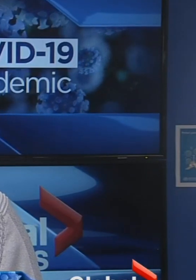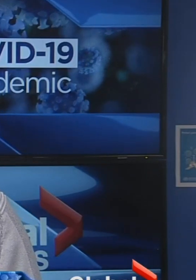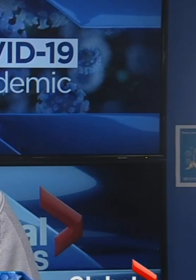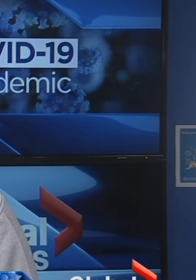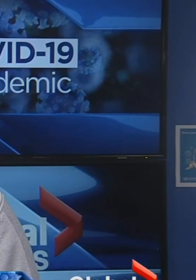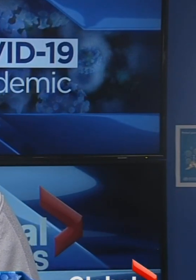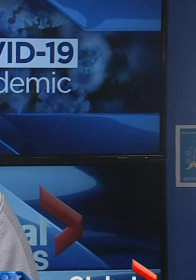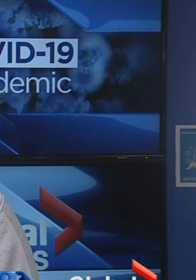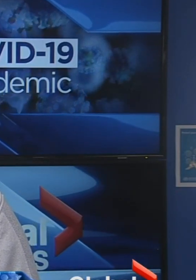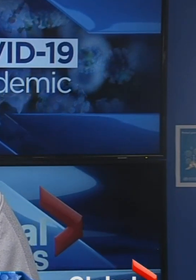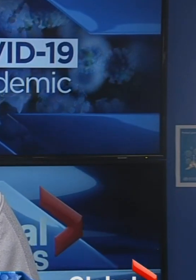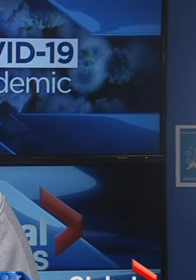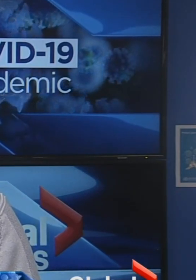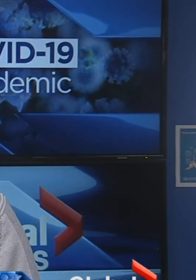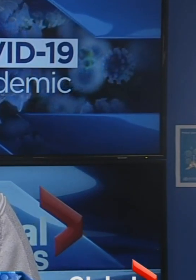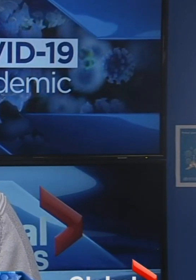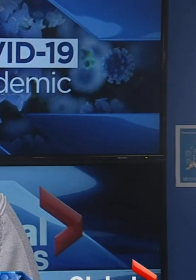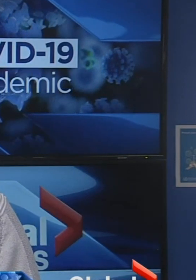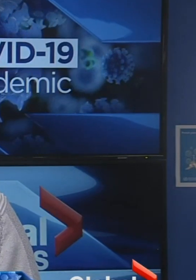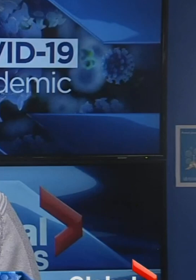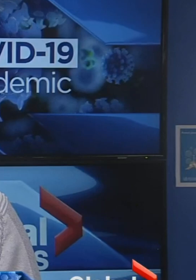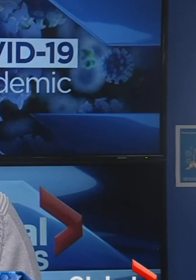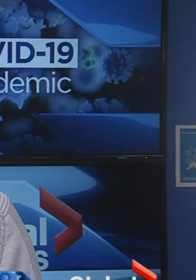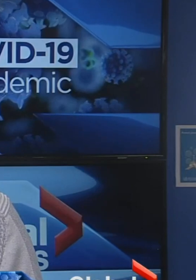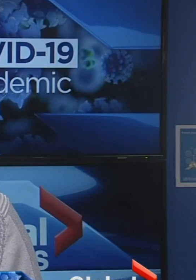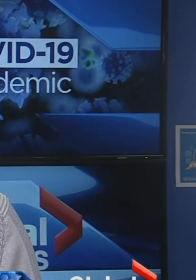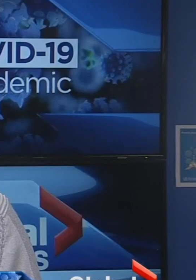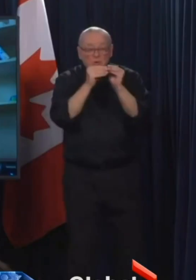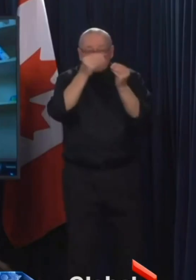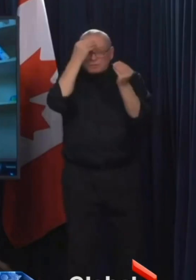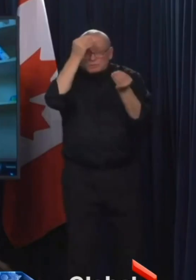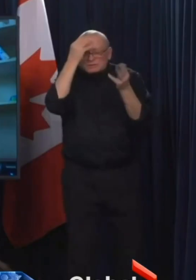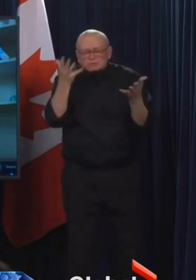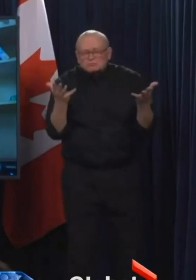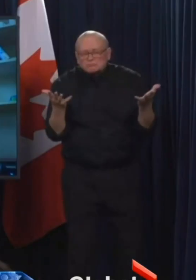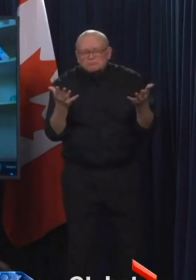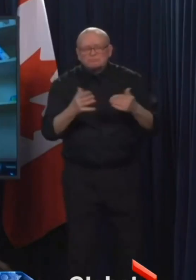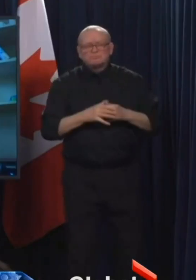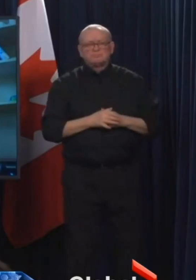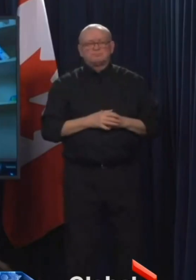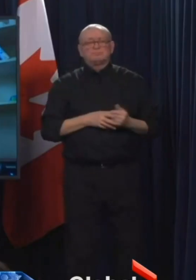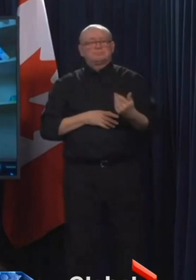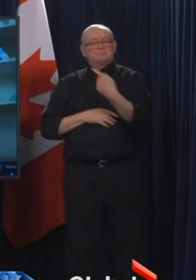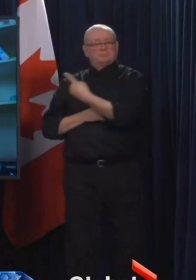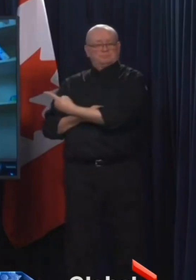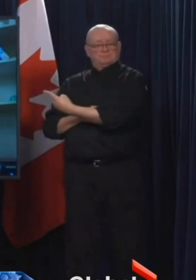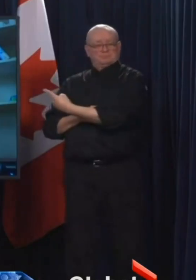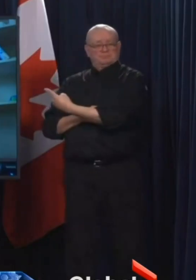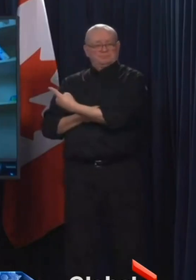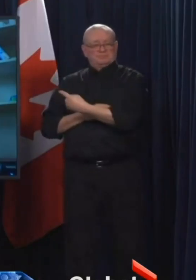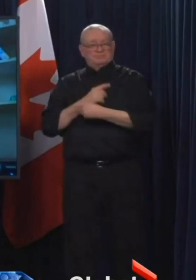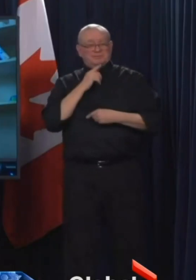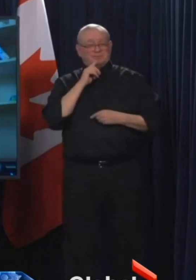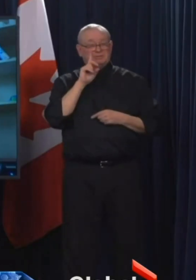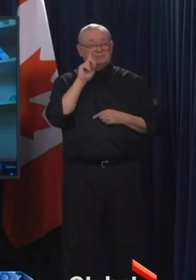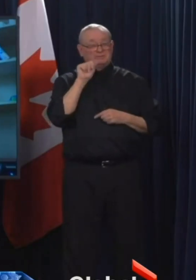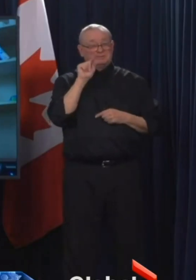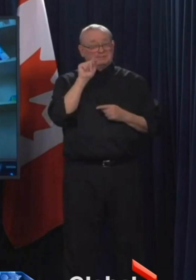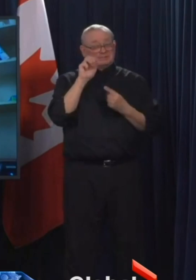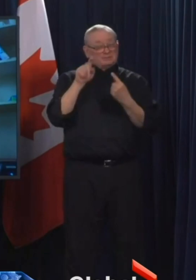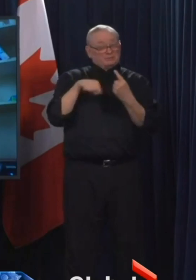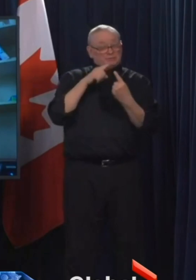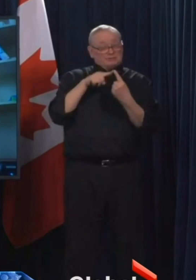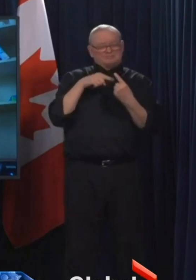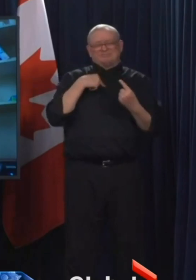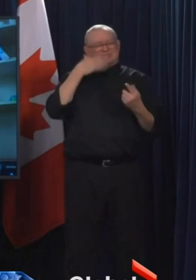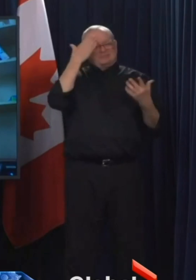an event in the Calgary zone that led to seven new cases over the weekend. I do know that there were approximately 40 people gathered in a